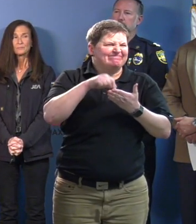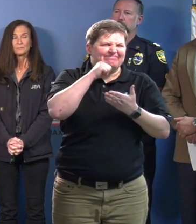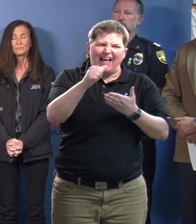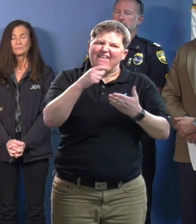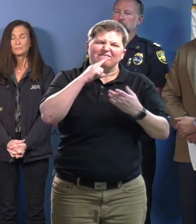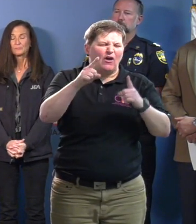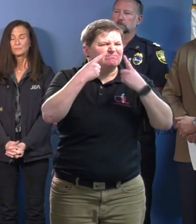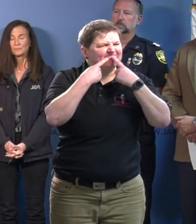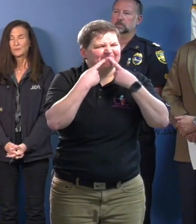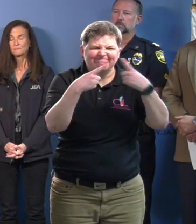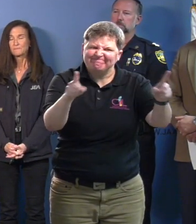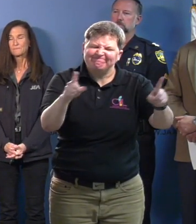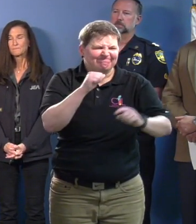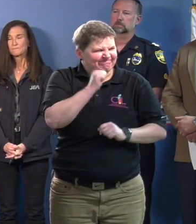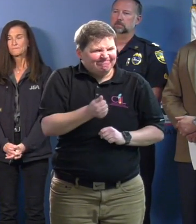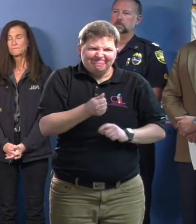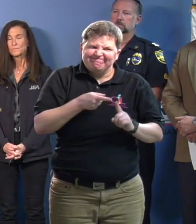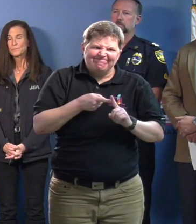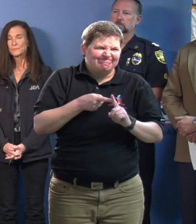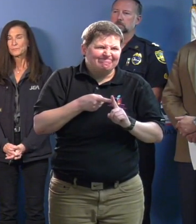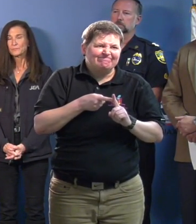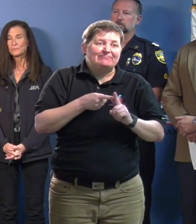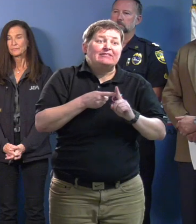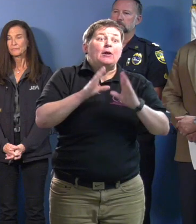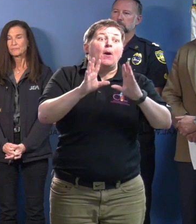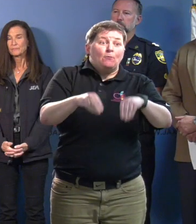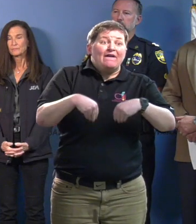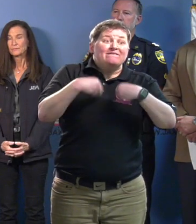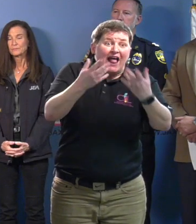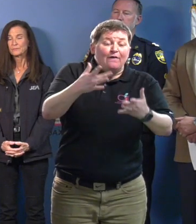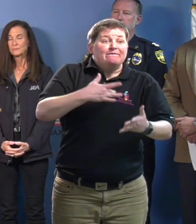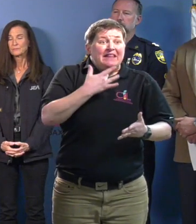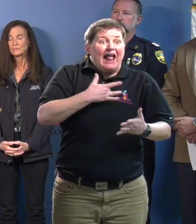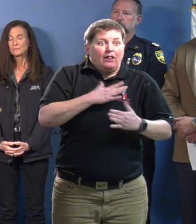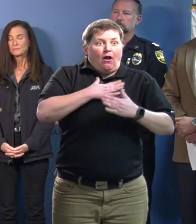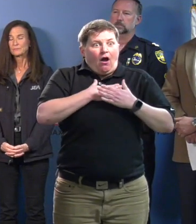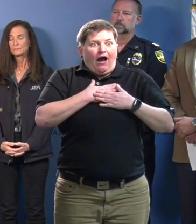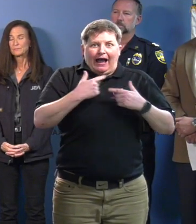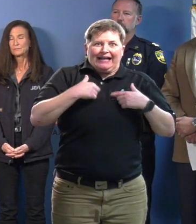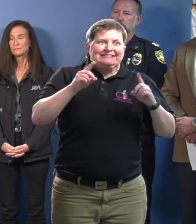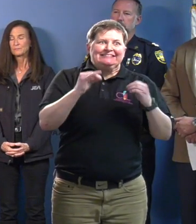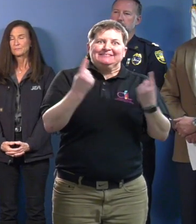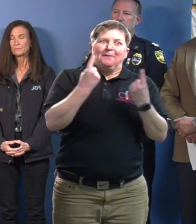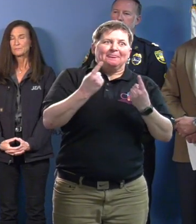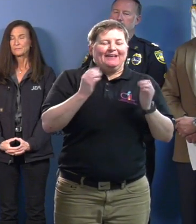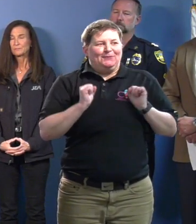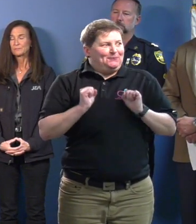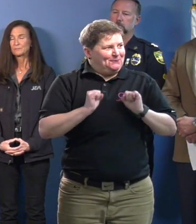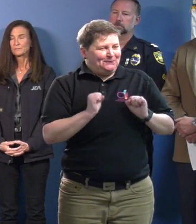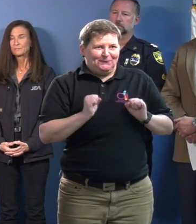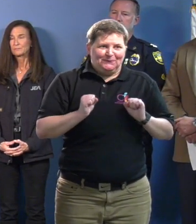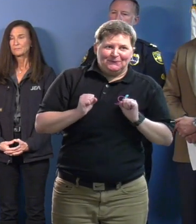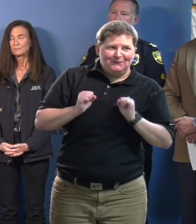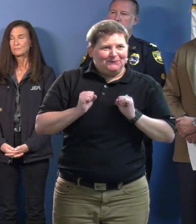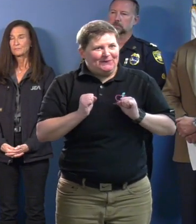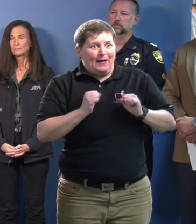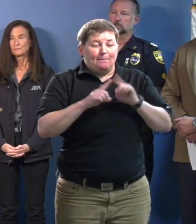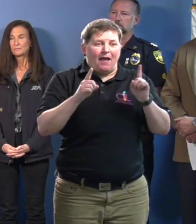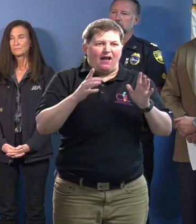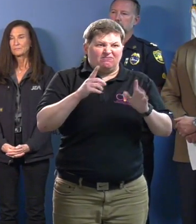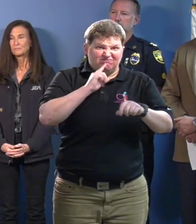a sense that you are doing something, but I'm not sure that they actually do much to relieve the